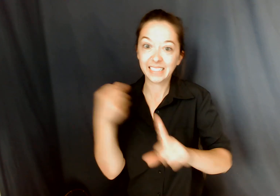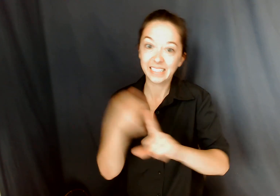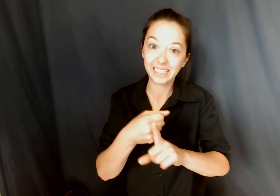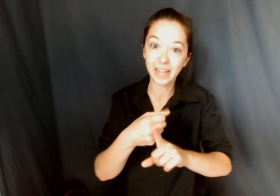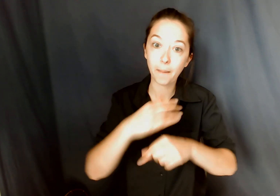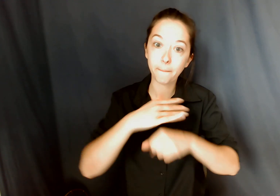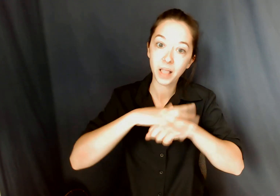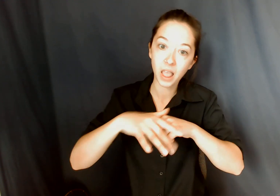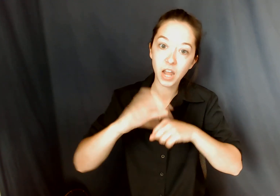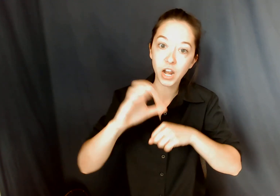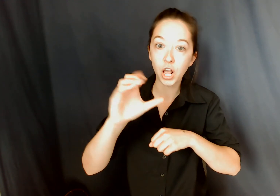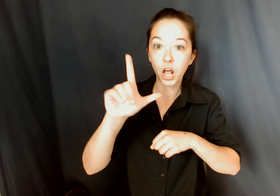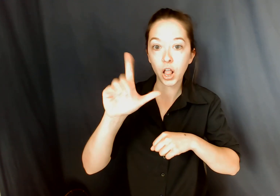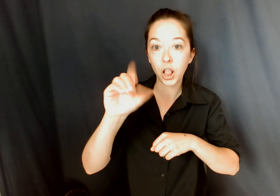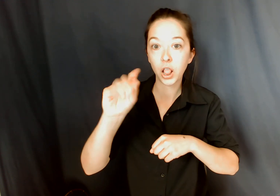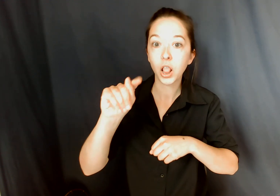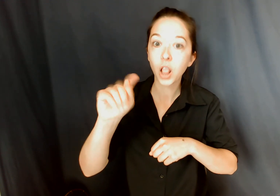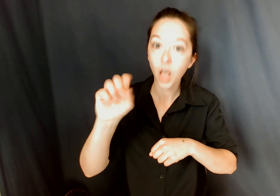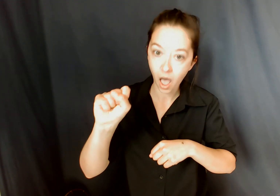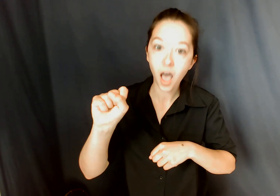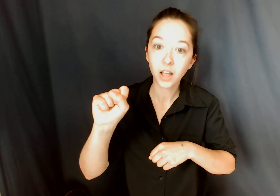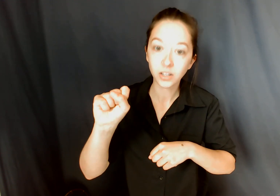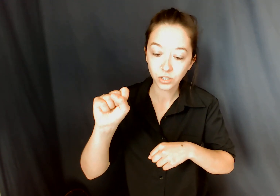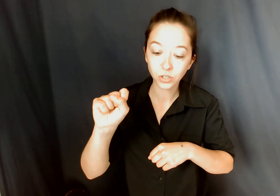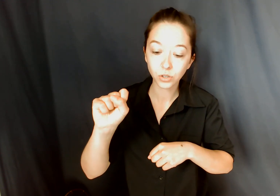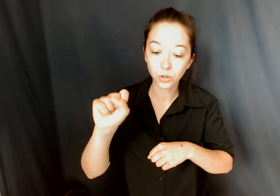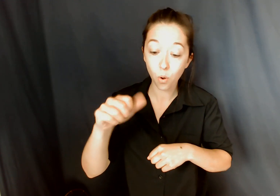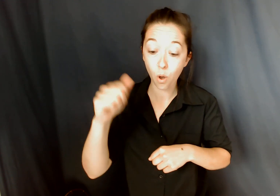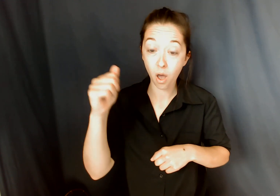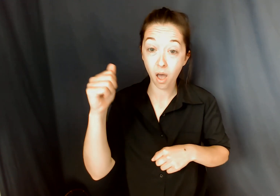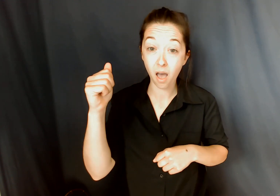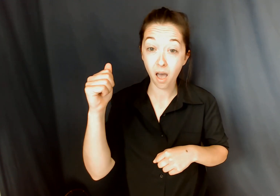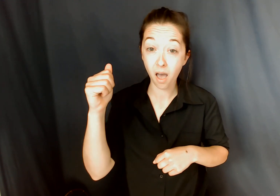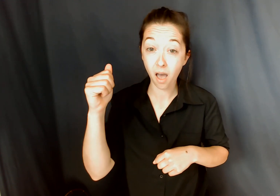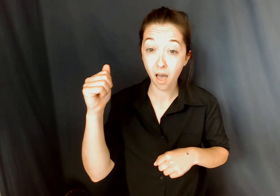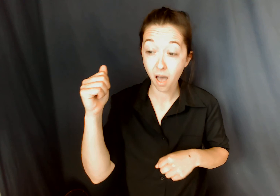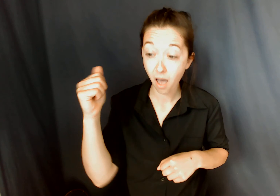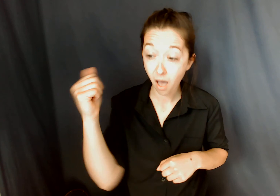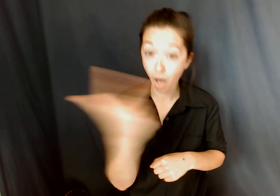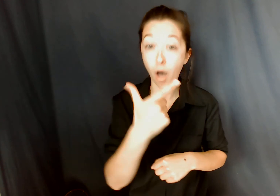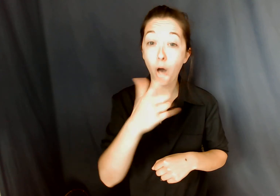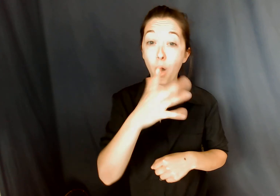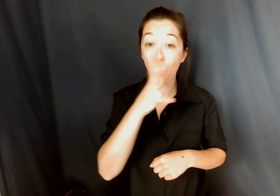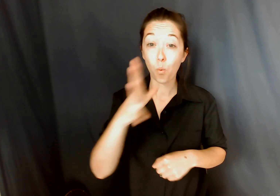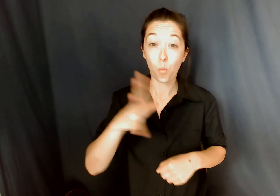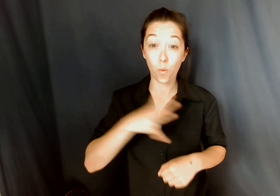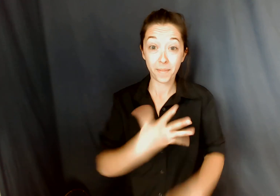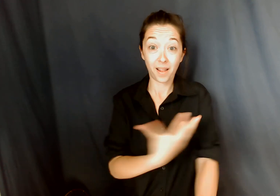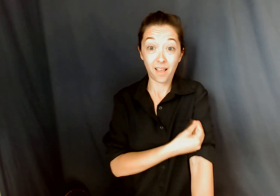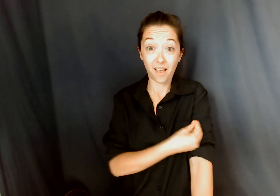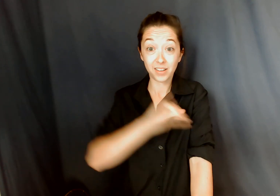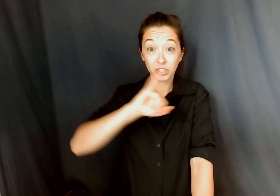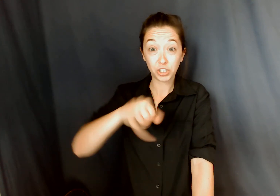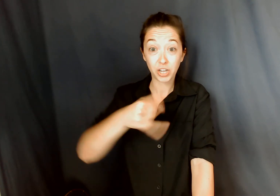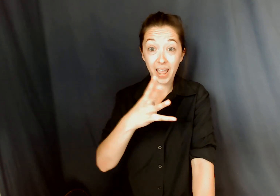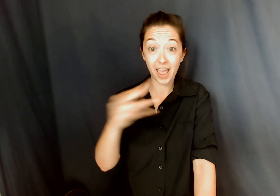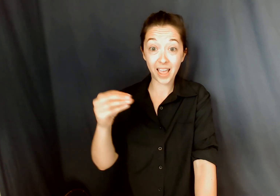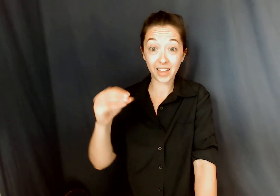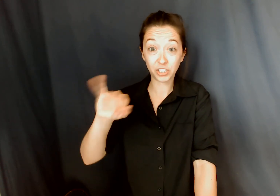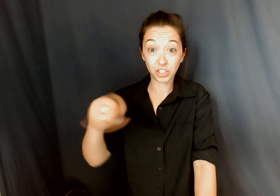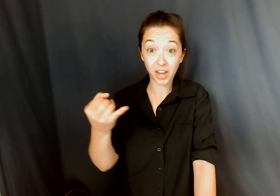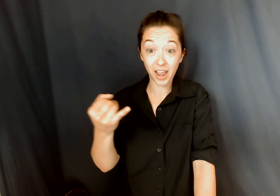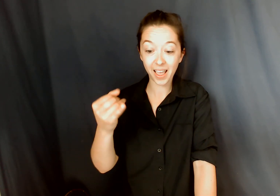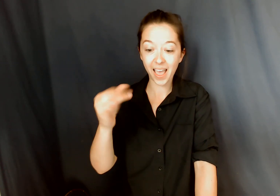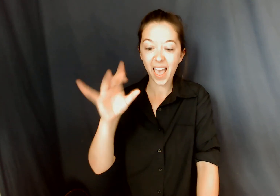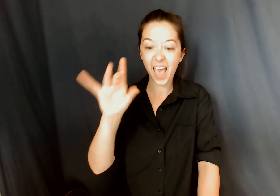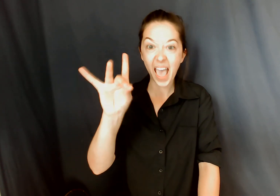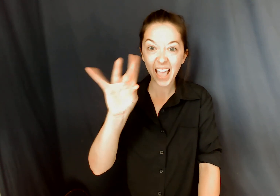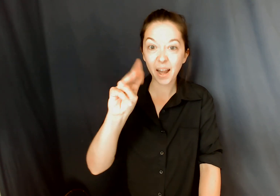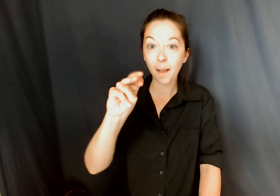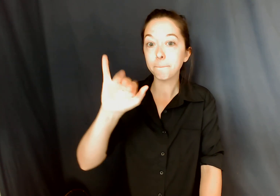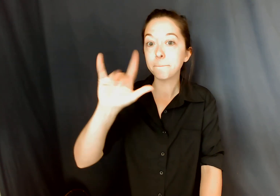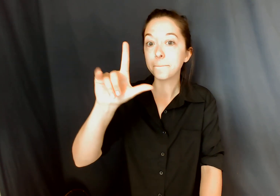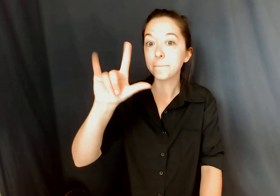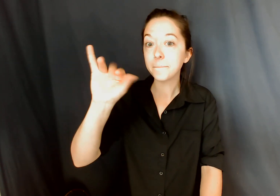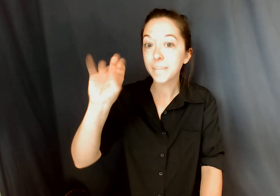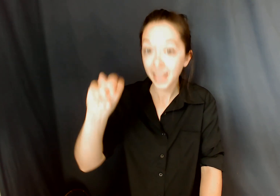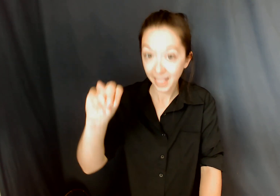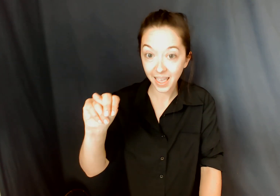We have 28 total cases in over 8 million women. In the vast majority of women, the benefit will outweigh the risk. However, women